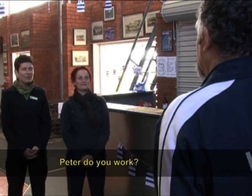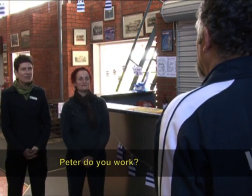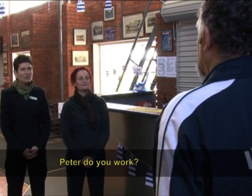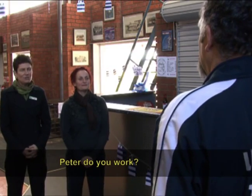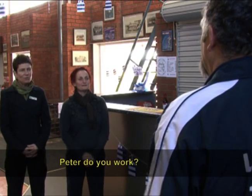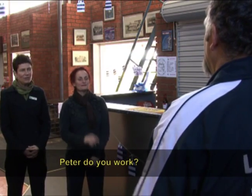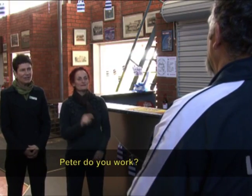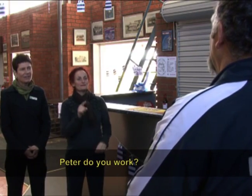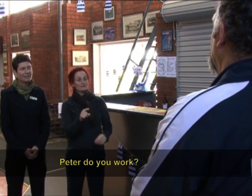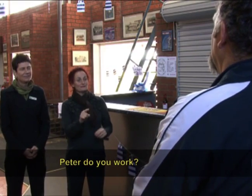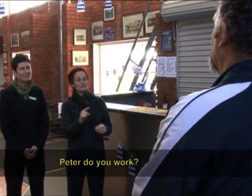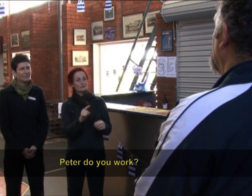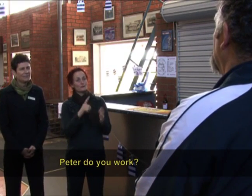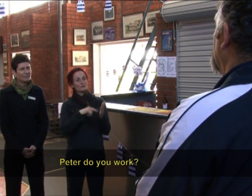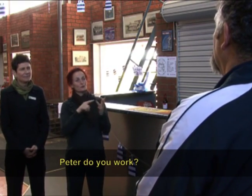Peter, do you work?